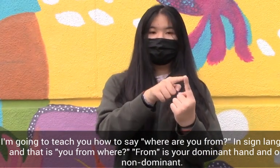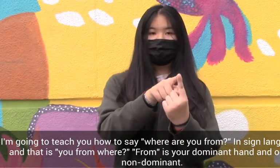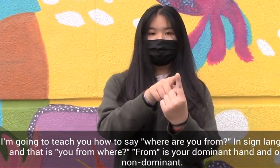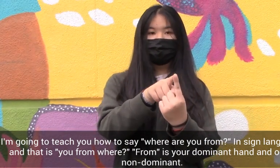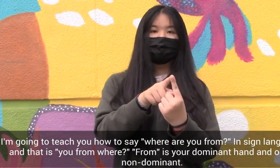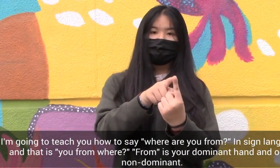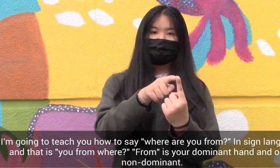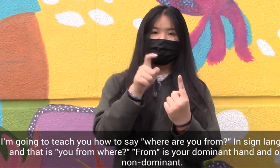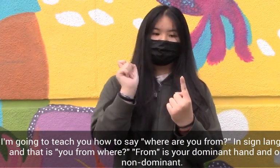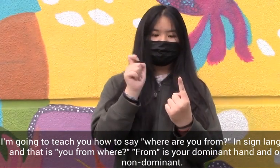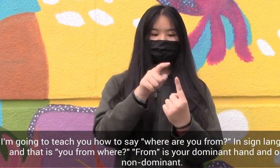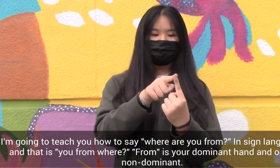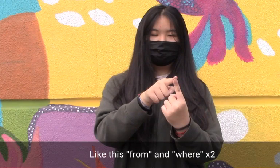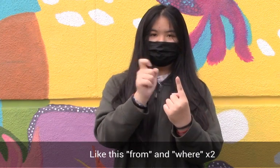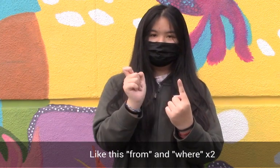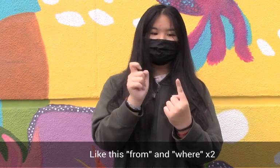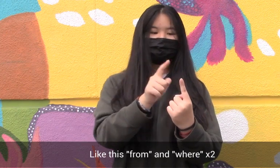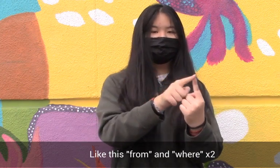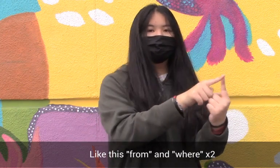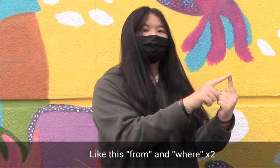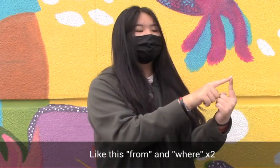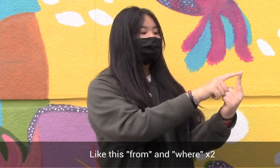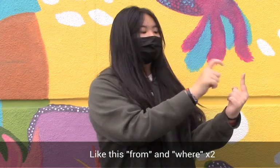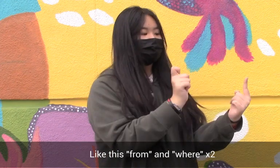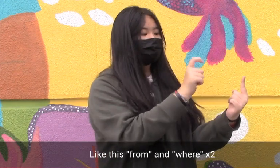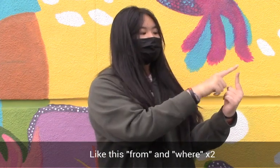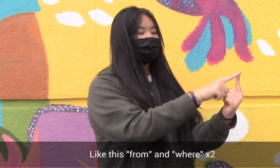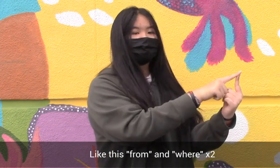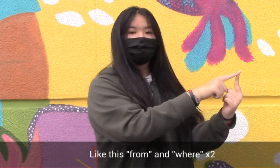and like this. From, and